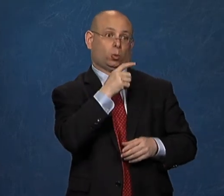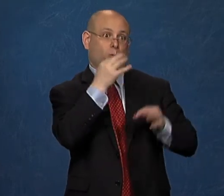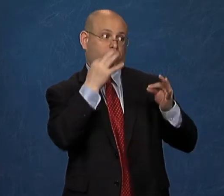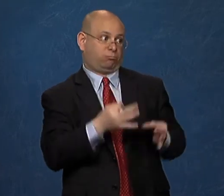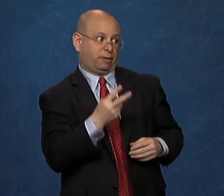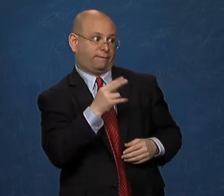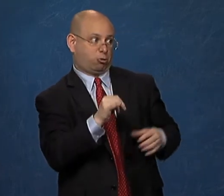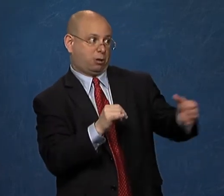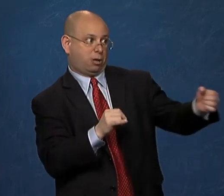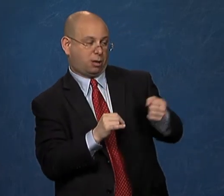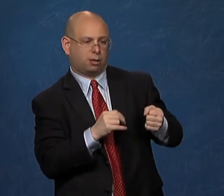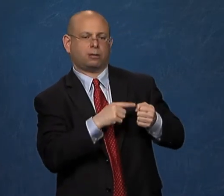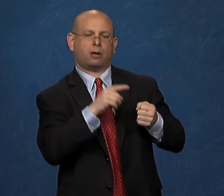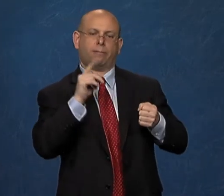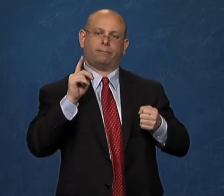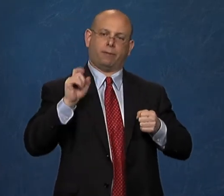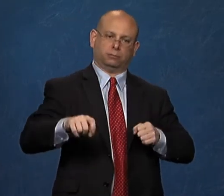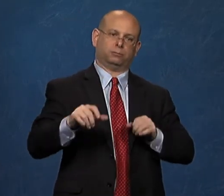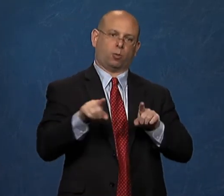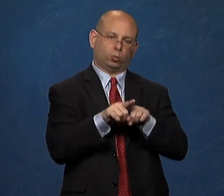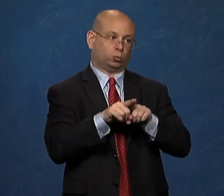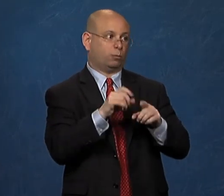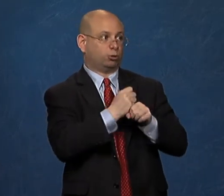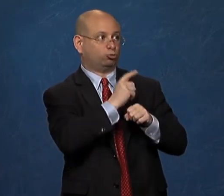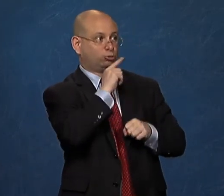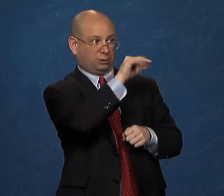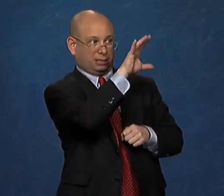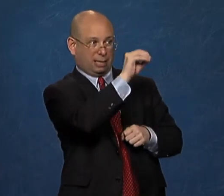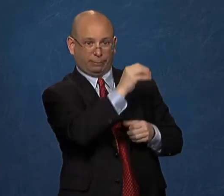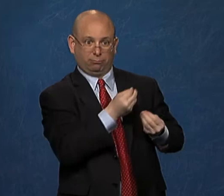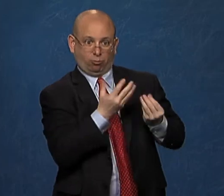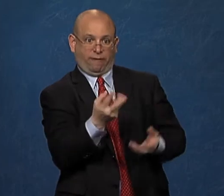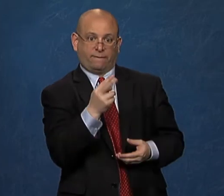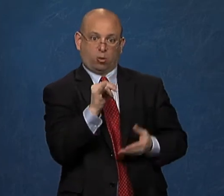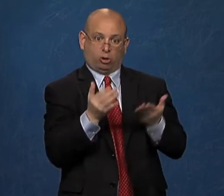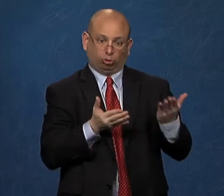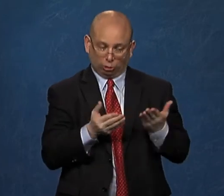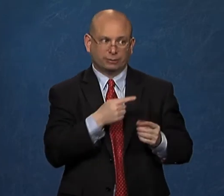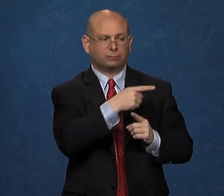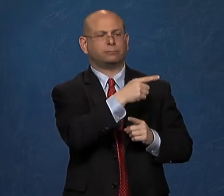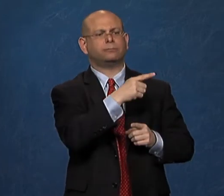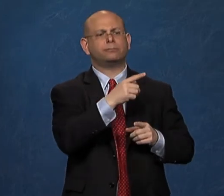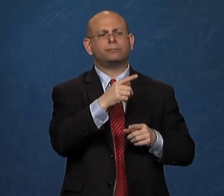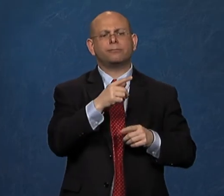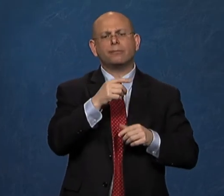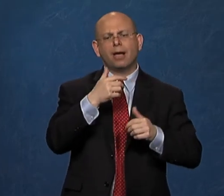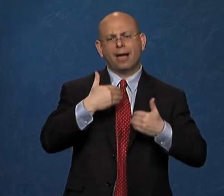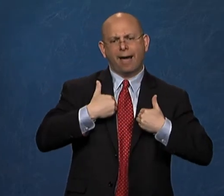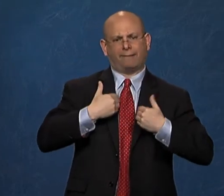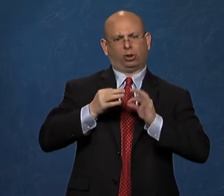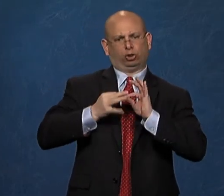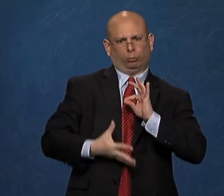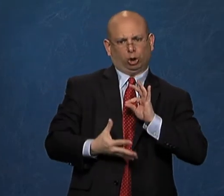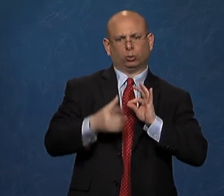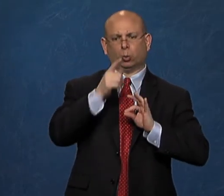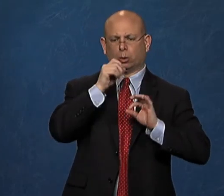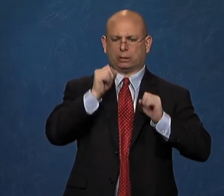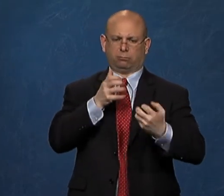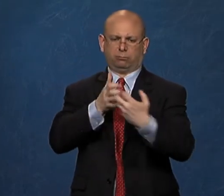important. And VRI service providers also need to make sure that when they provide VRI services that they have interpreters that